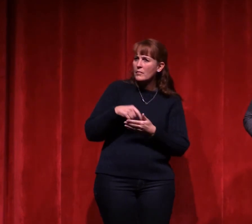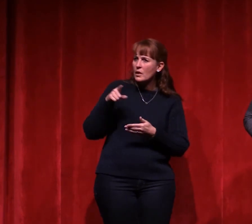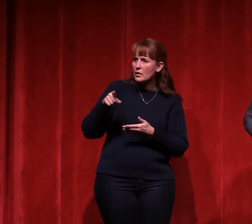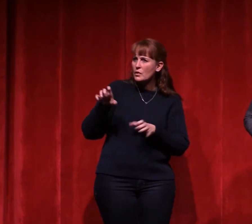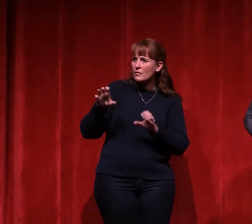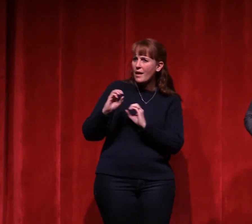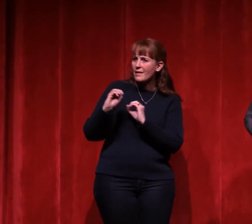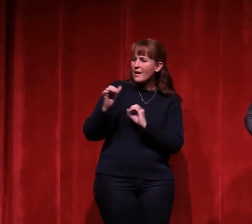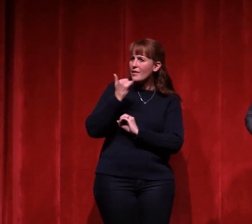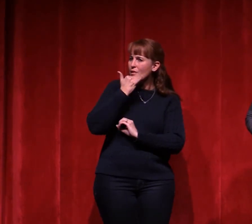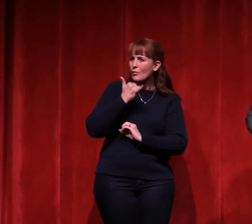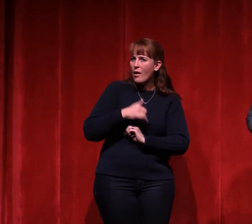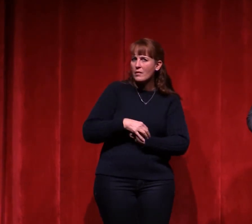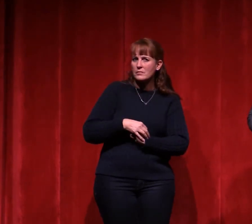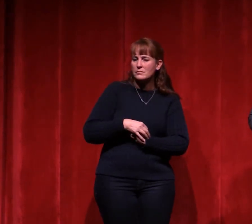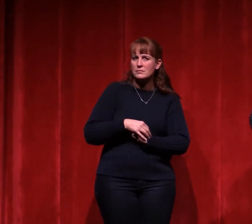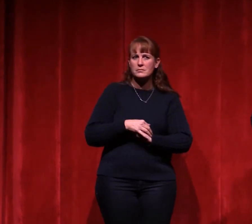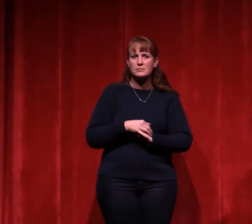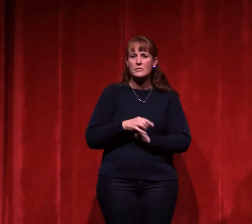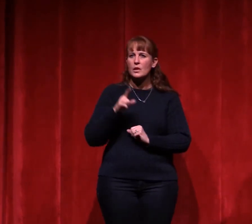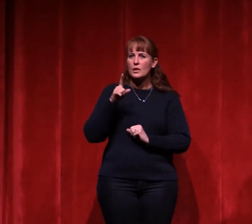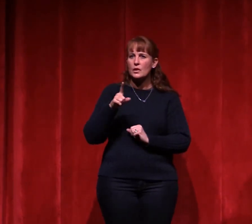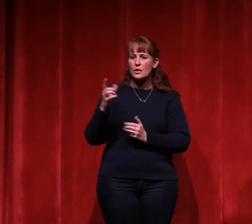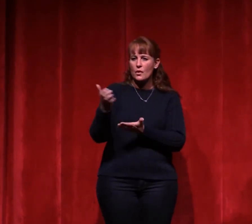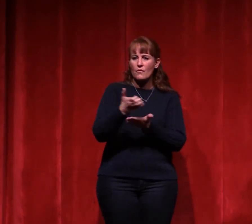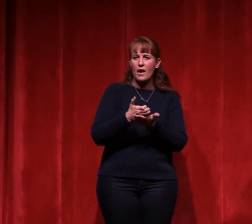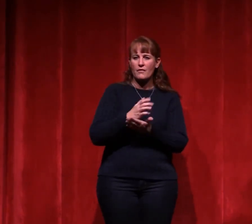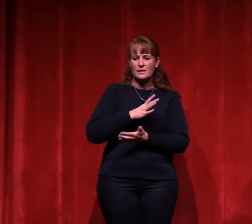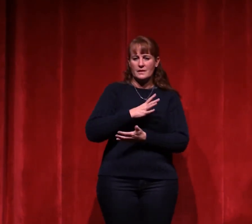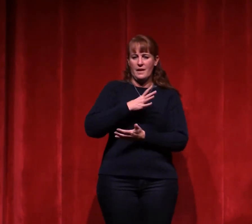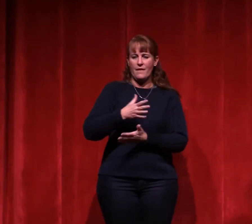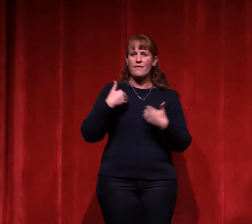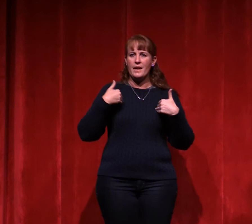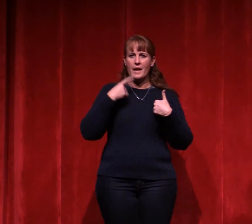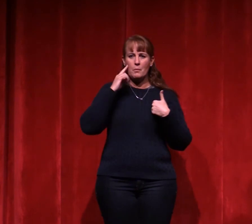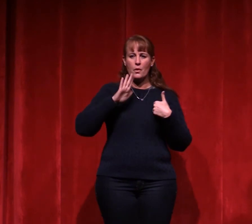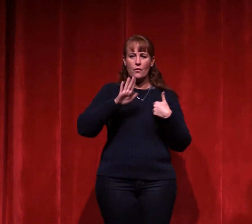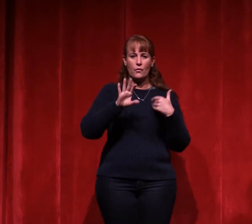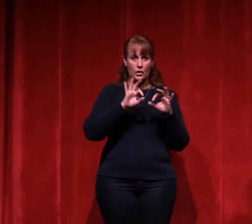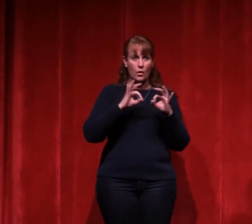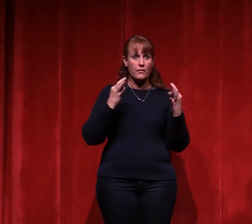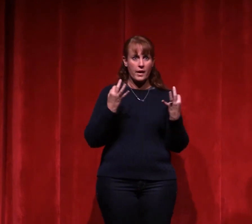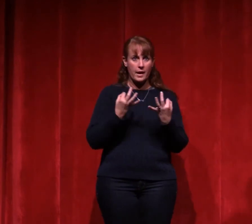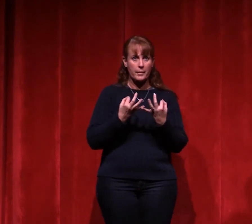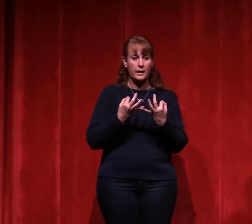You've done nothing wrong. You've harvested a fine animal for your family.